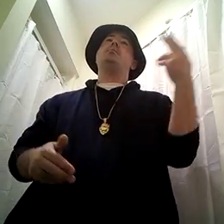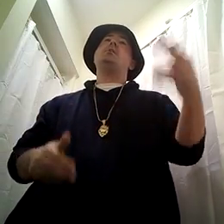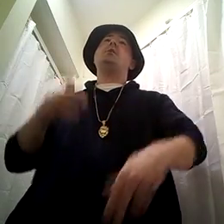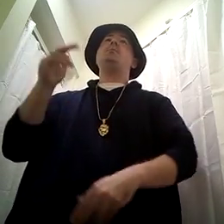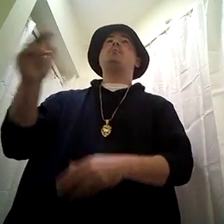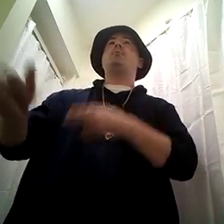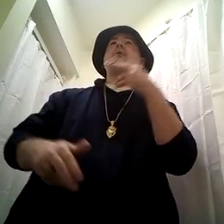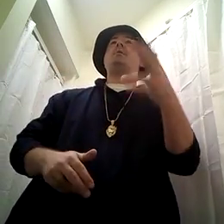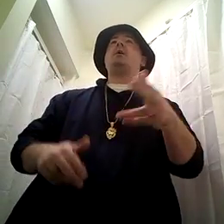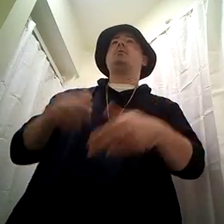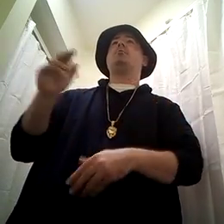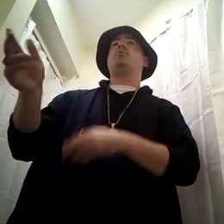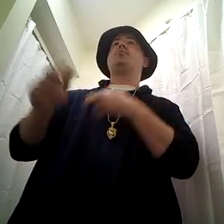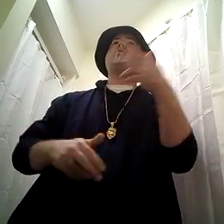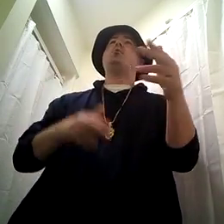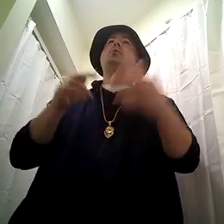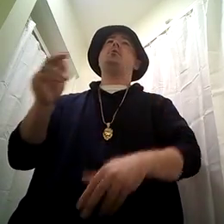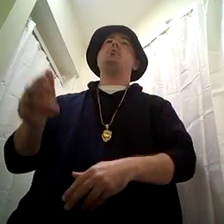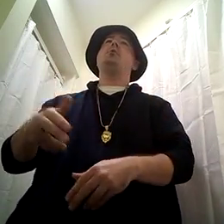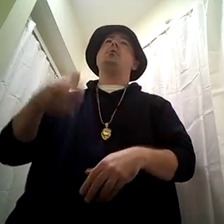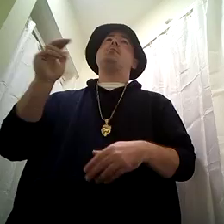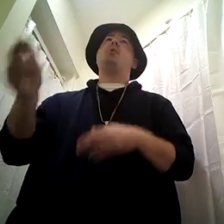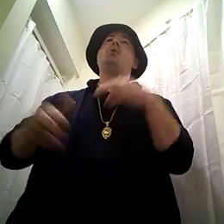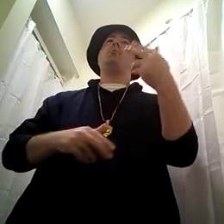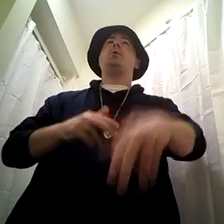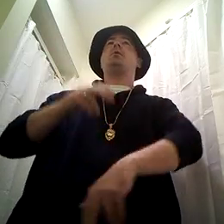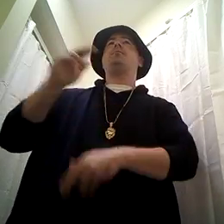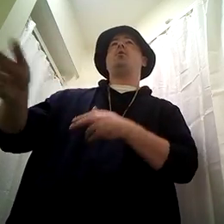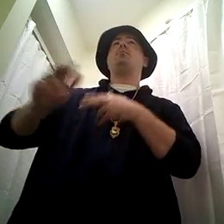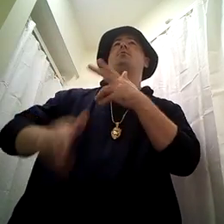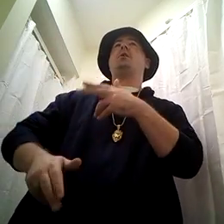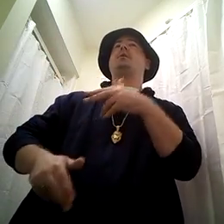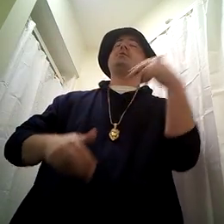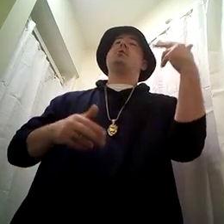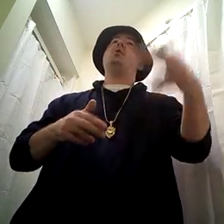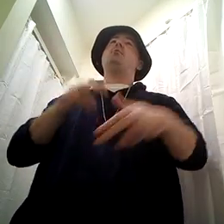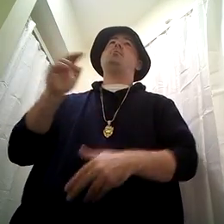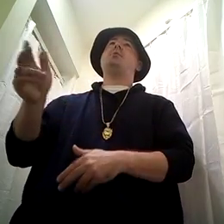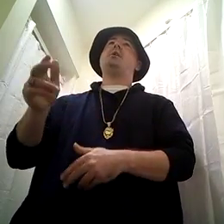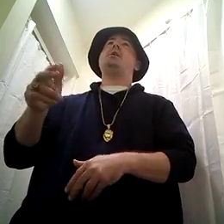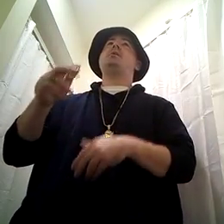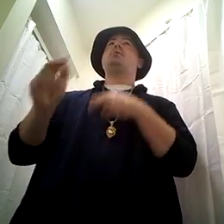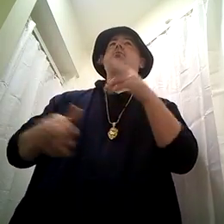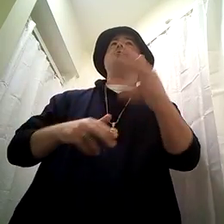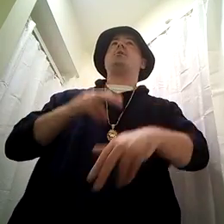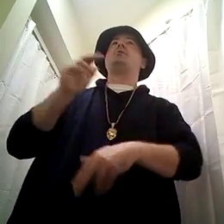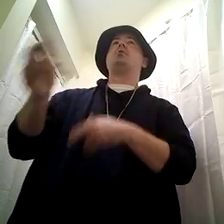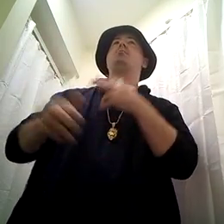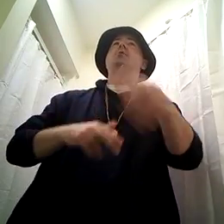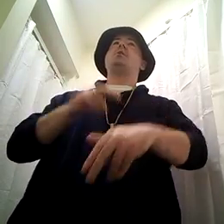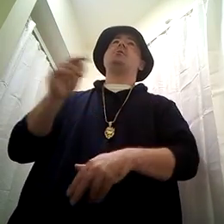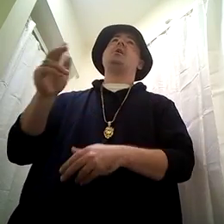Me, my mum, and my dad are off to Waterloo to buy a bucket of Hot Madras. Hot Madras, Hot Madras, Hot Madras, la